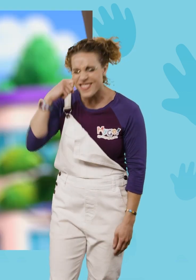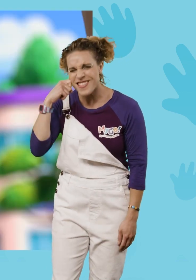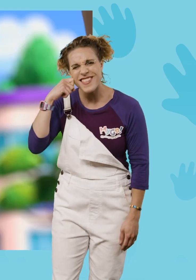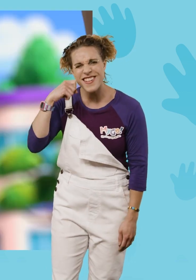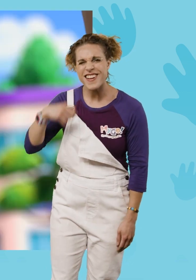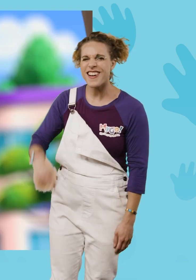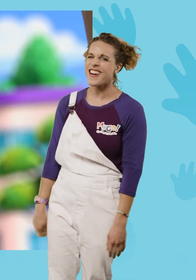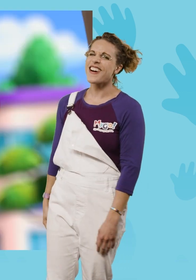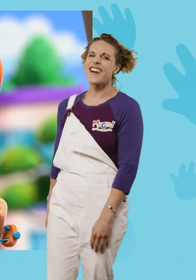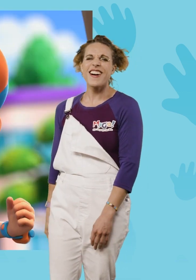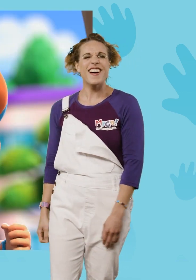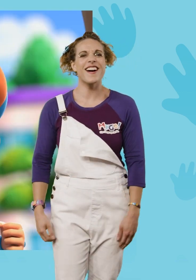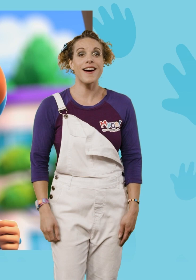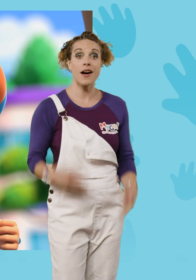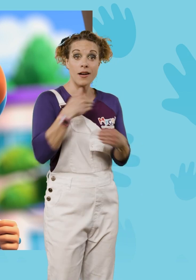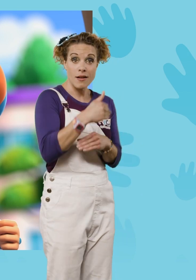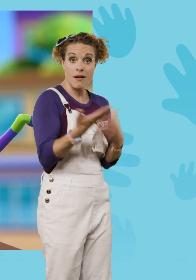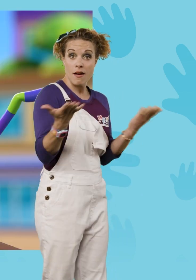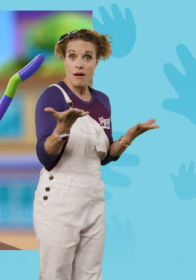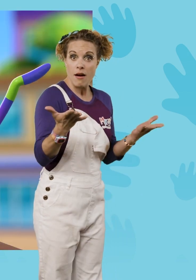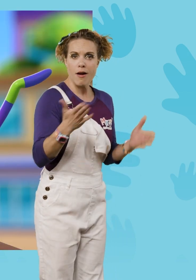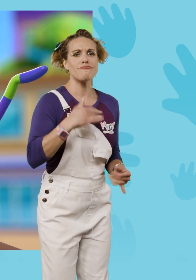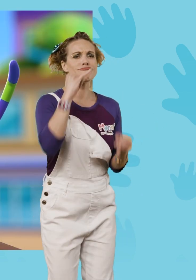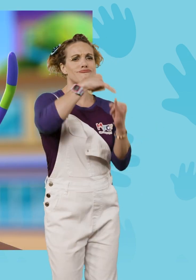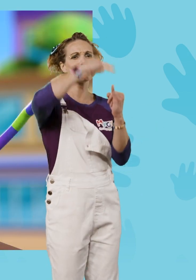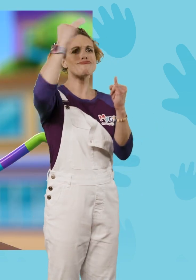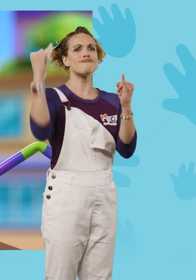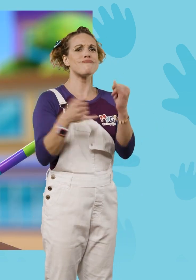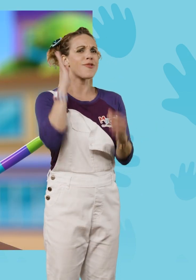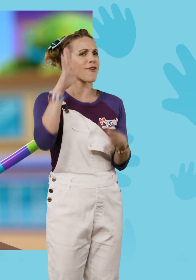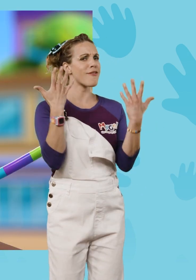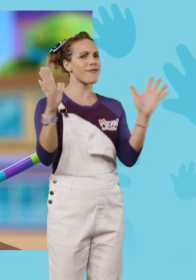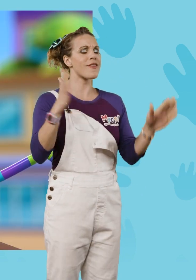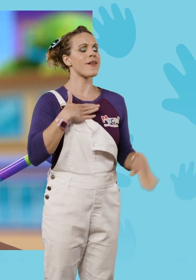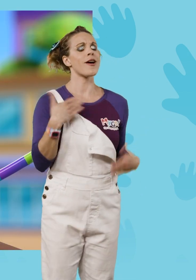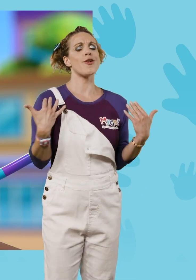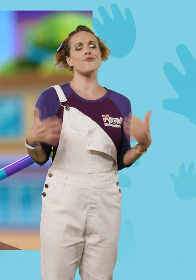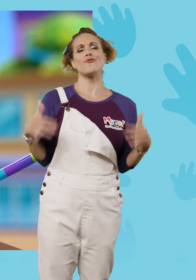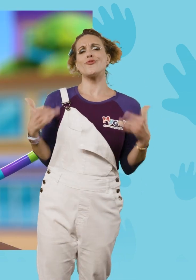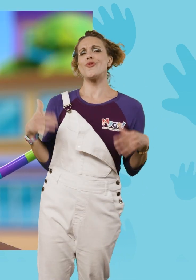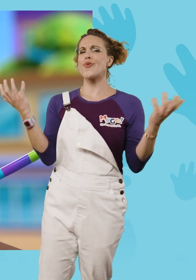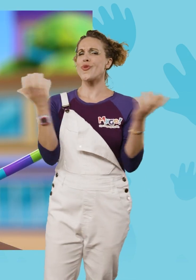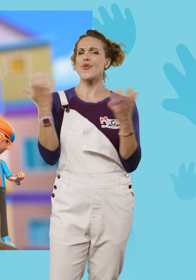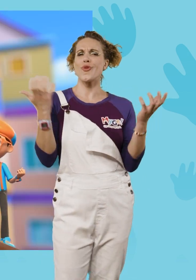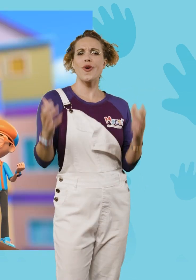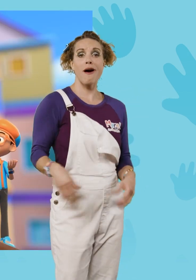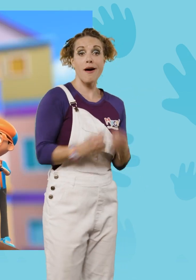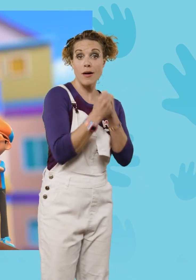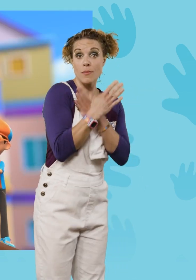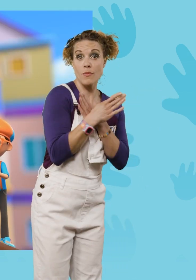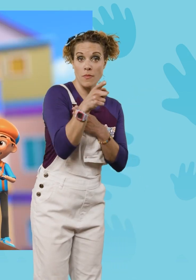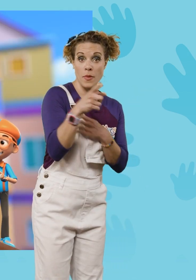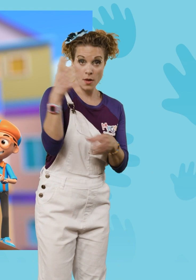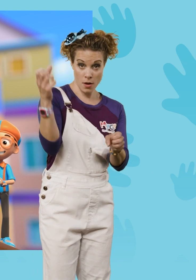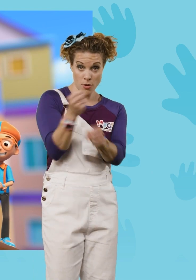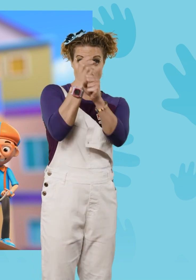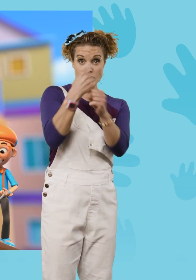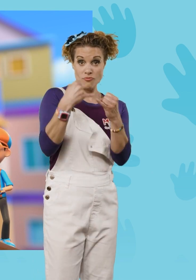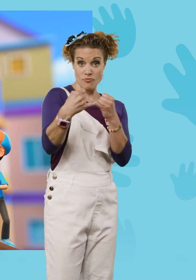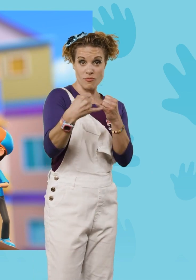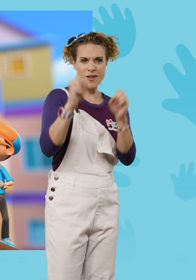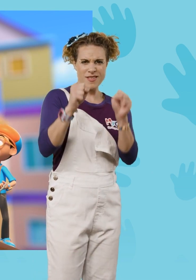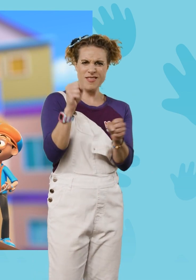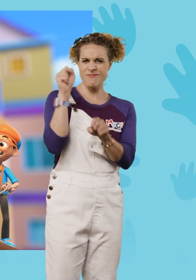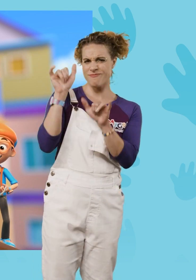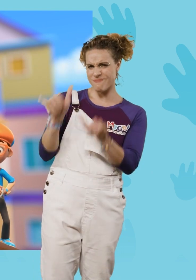That is so cool! Next, the circles to complete my masterpiece. Can you hold this strand in place,